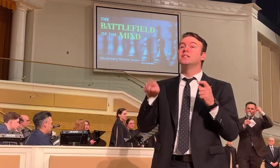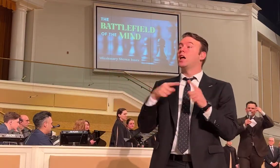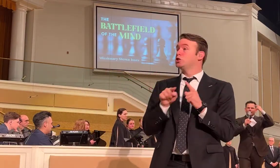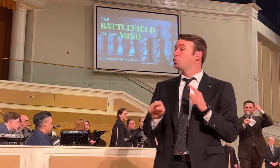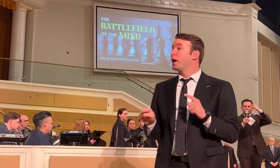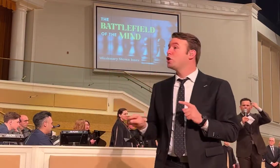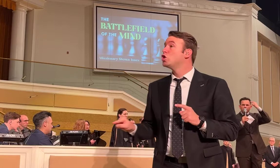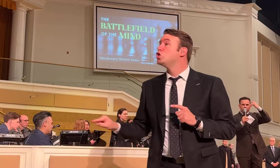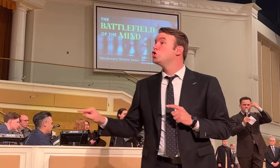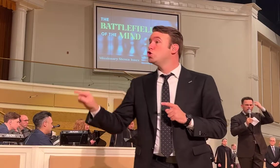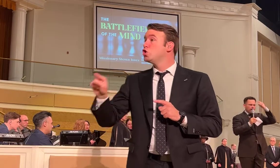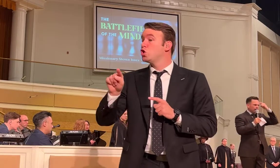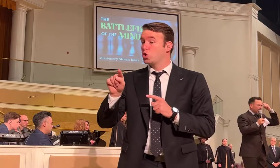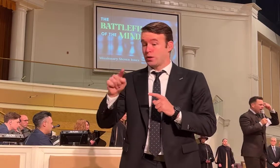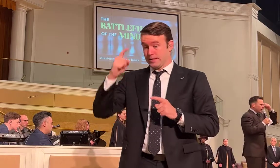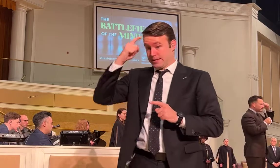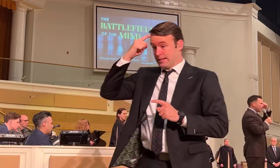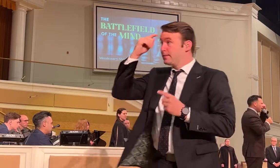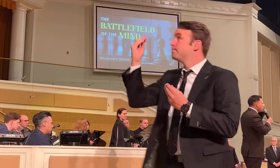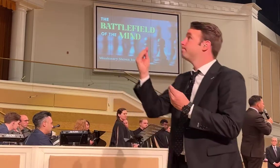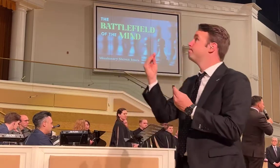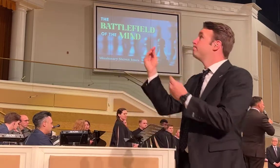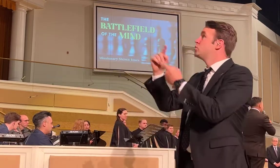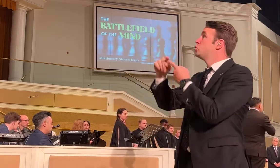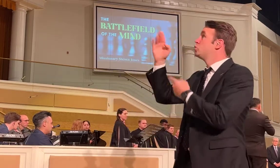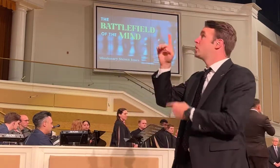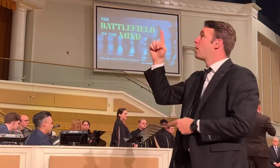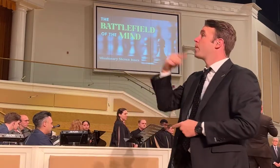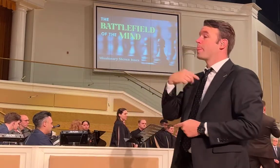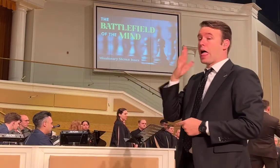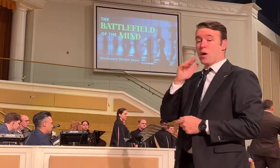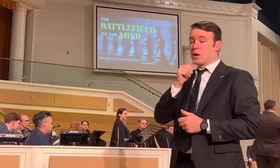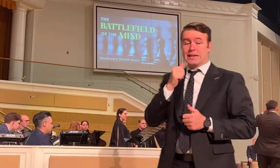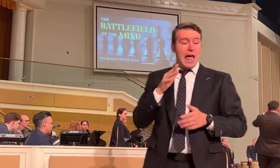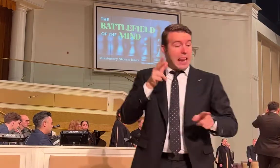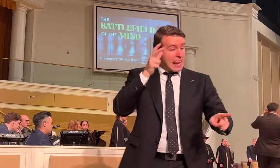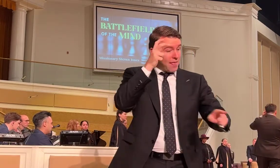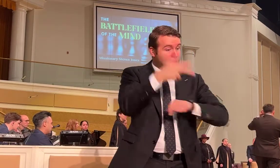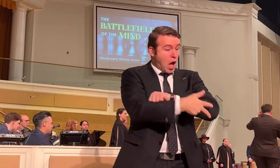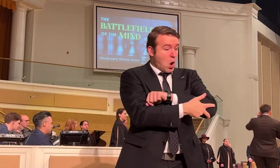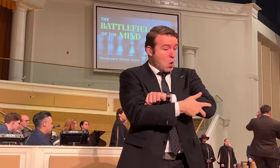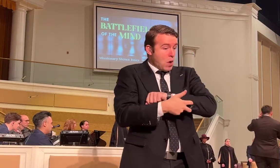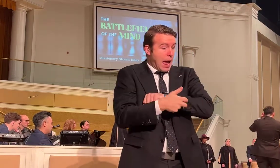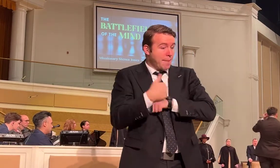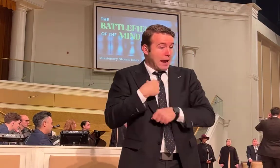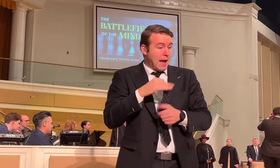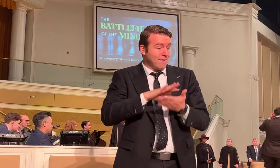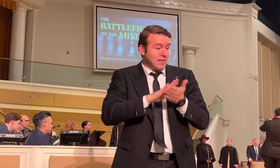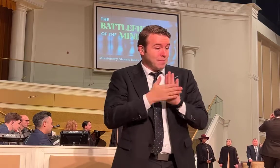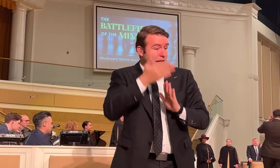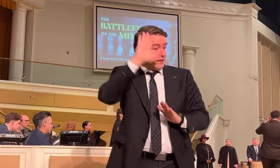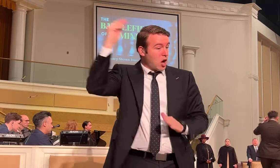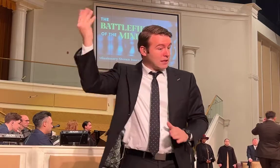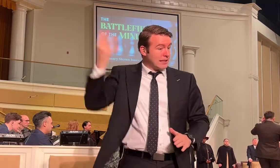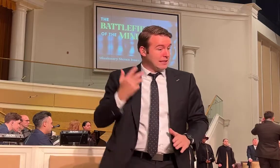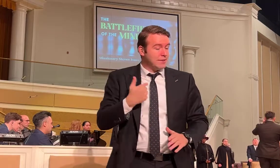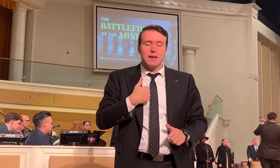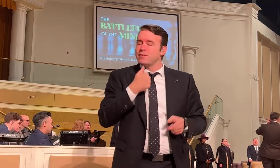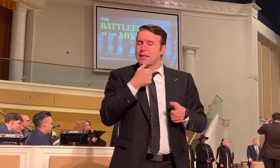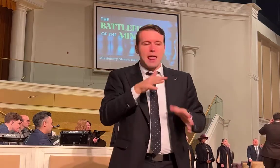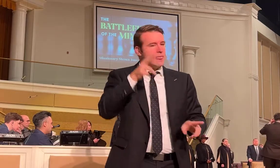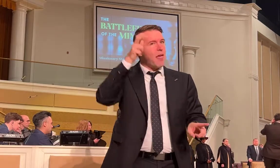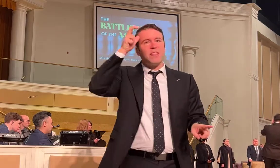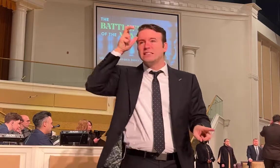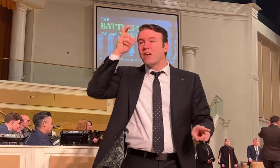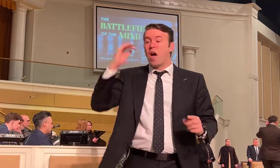you give this to God and say, I will not let the devil rob me of the peace that God wants to give me, and